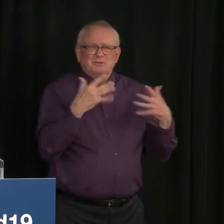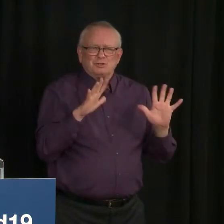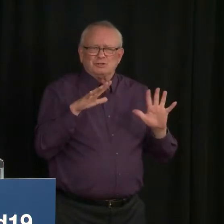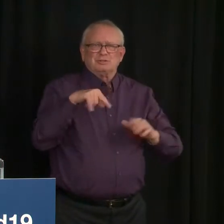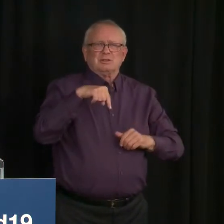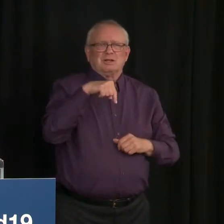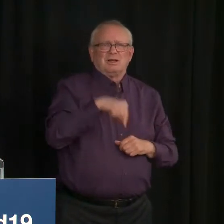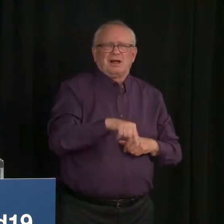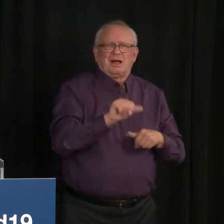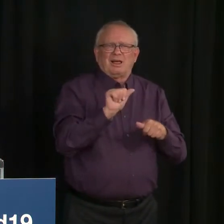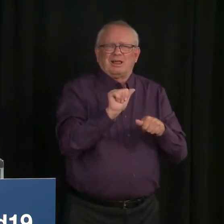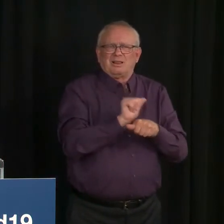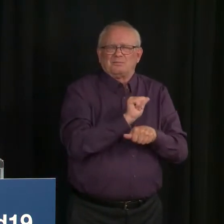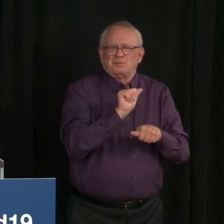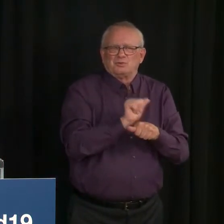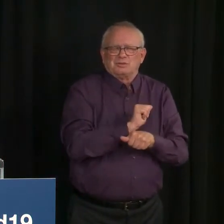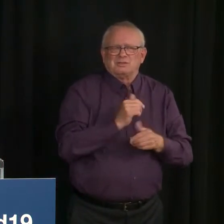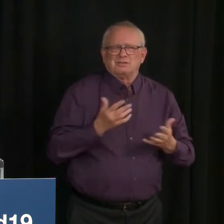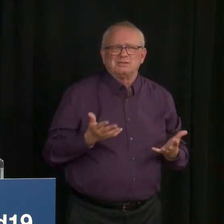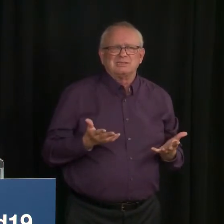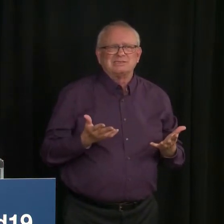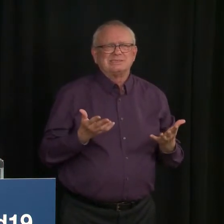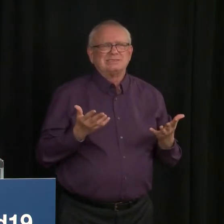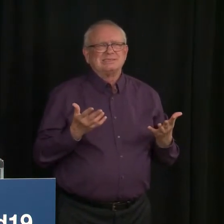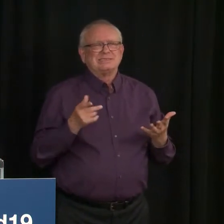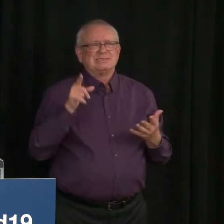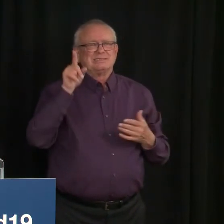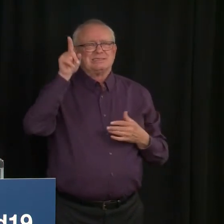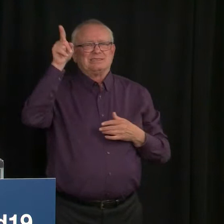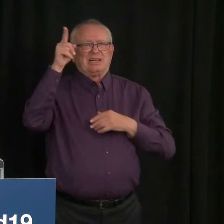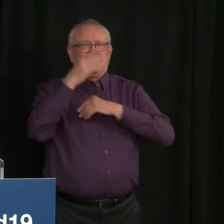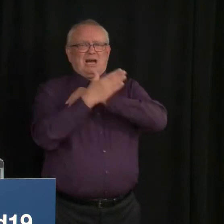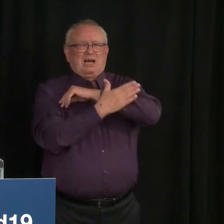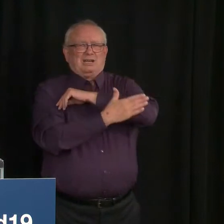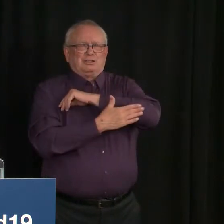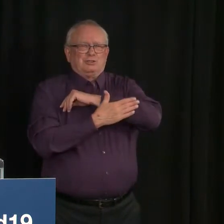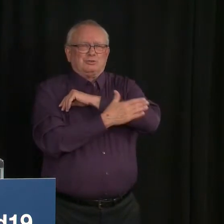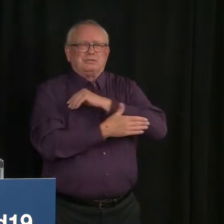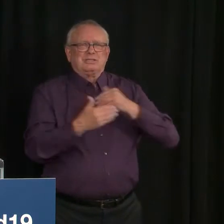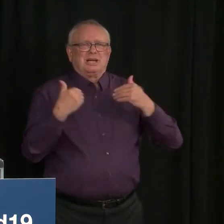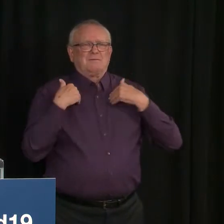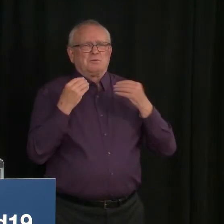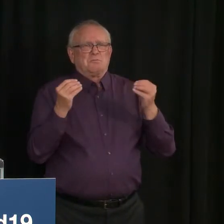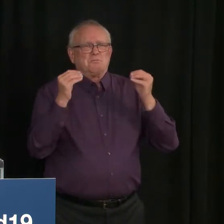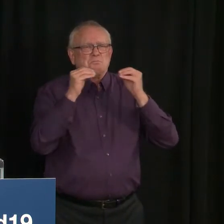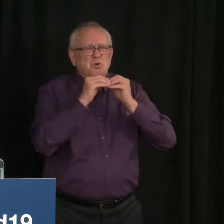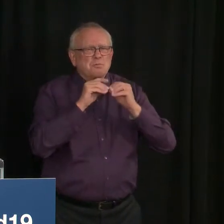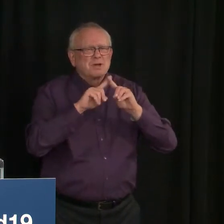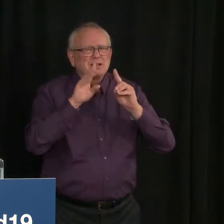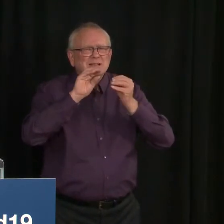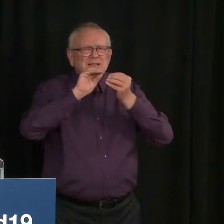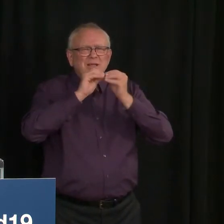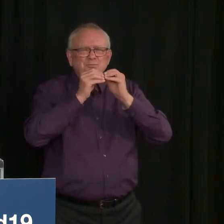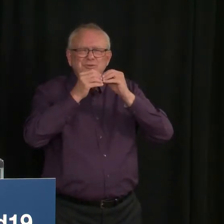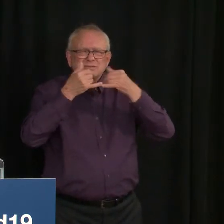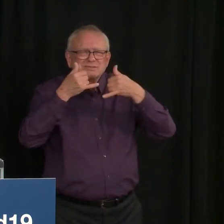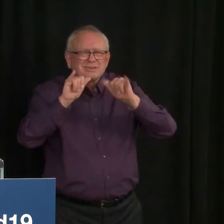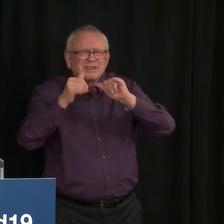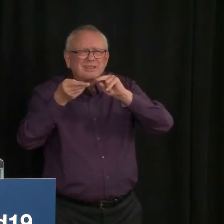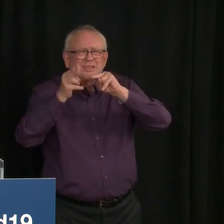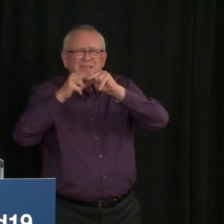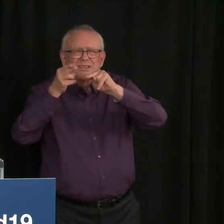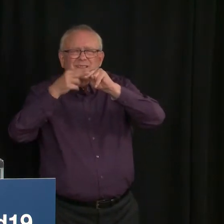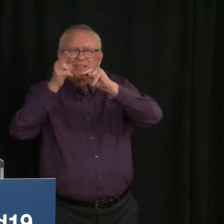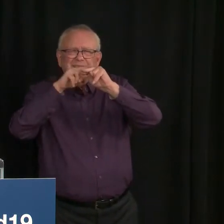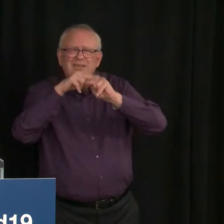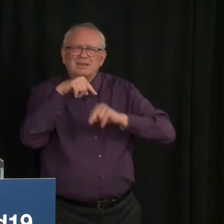33% protection of just one dose, when a country that's way ahead of us when it comes to second doses is seeing their cases go in the wrong direction, what does that make you